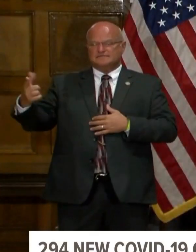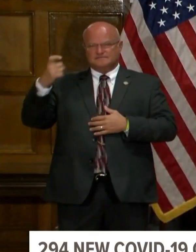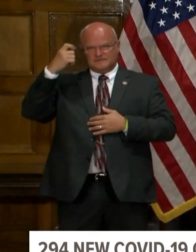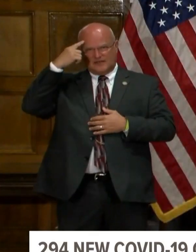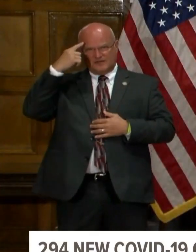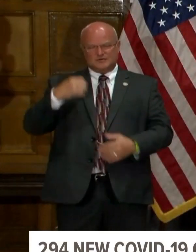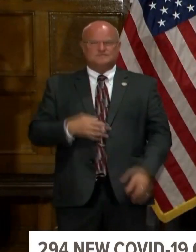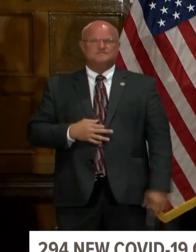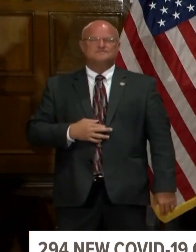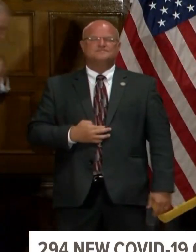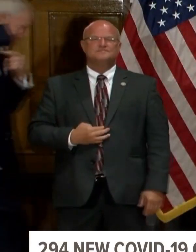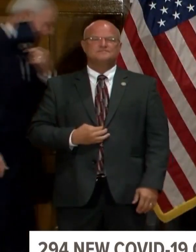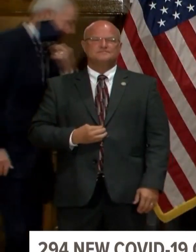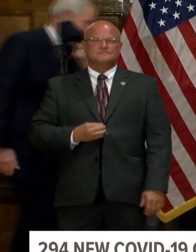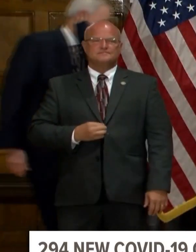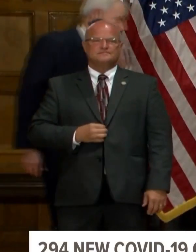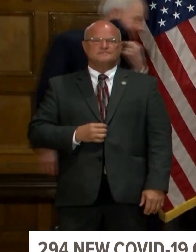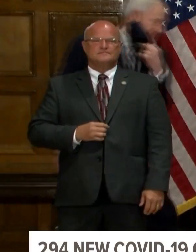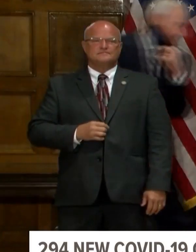to you.